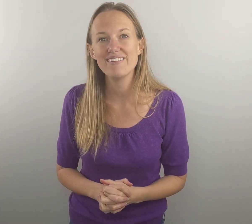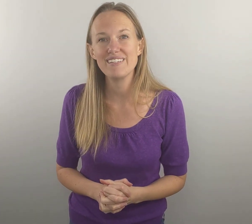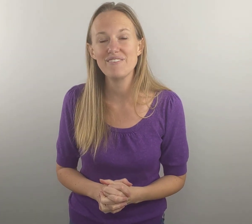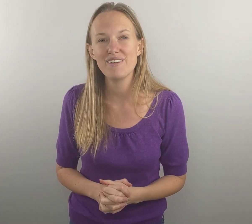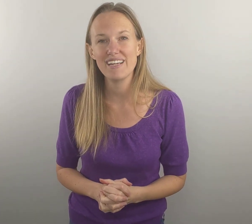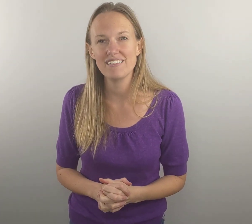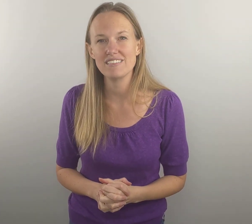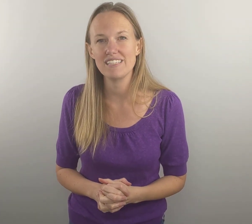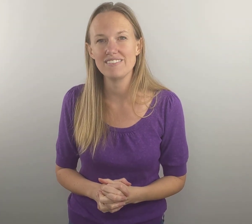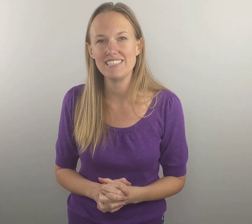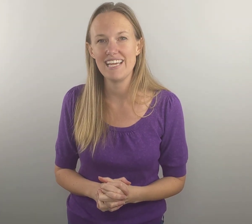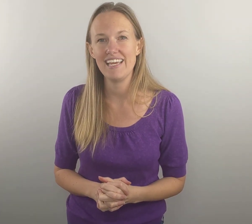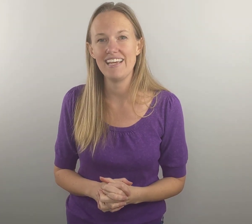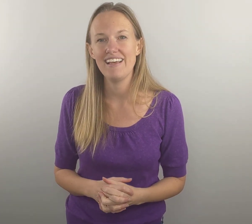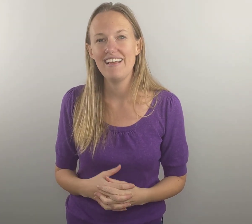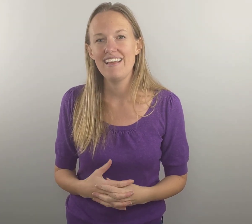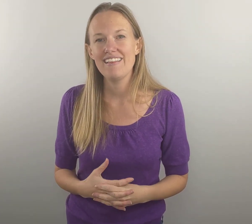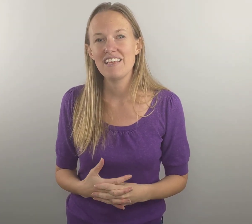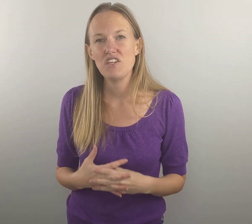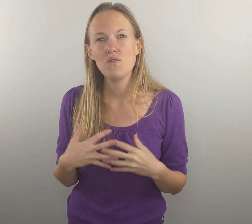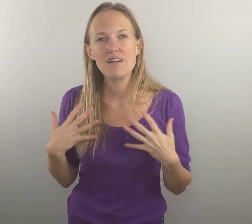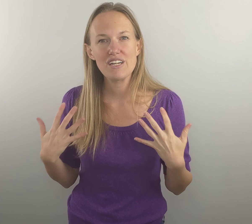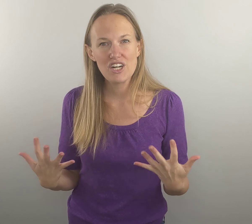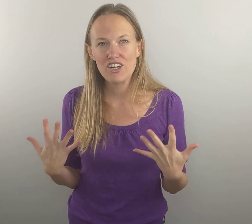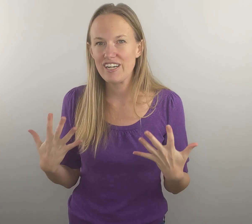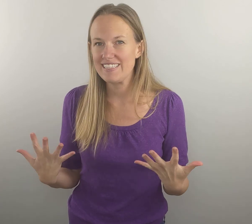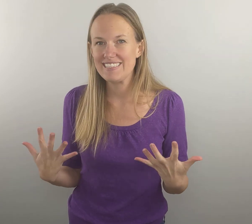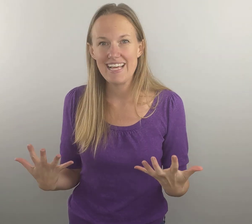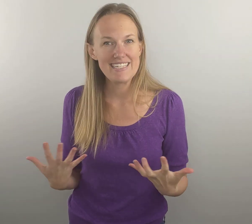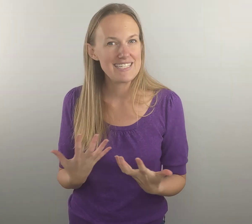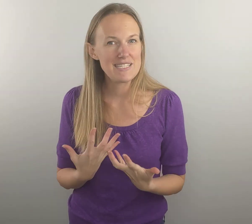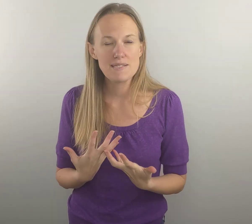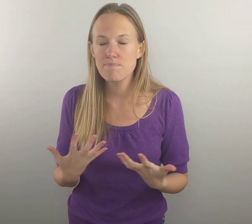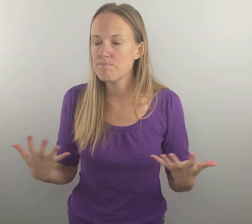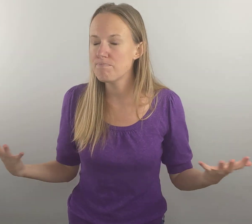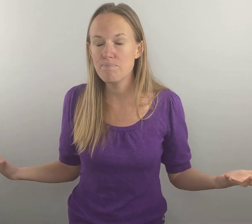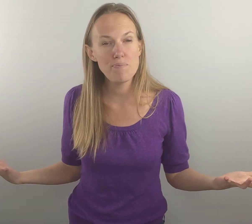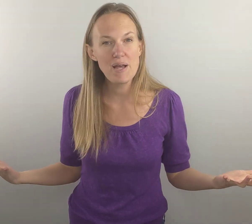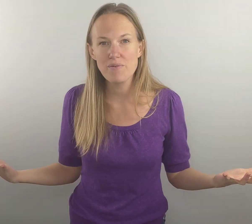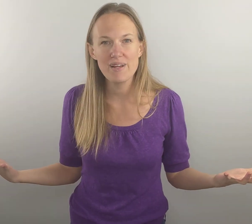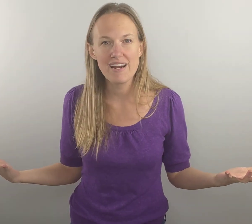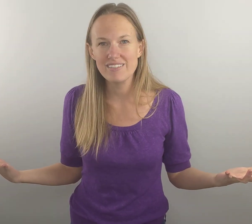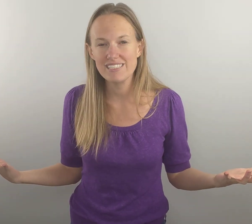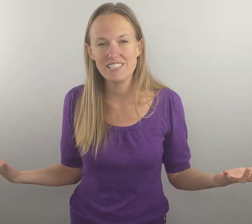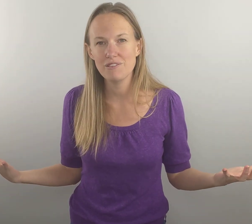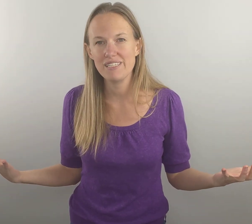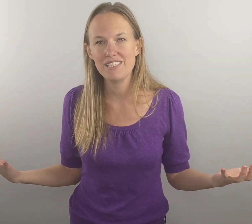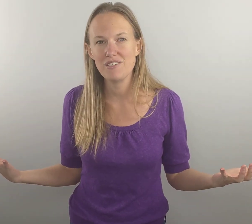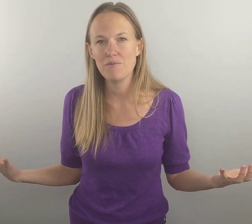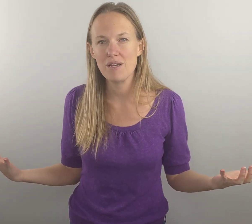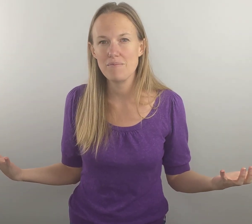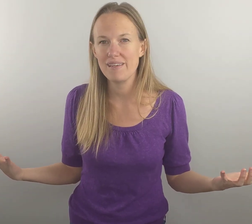you find yourself today, that you are encouraged that despite whatever situation you might be